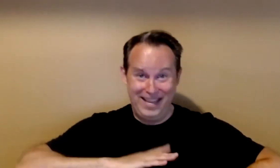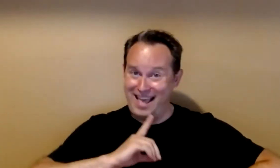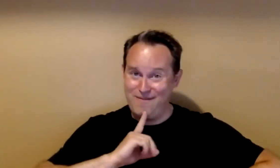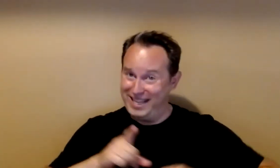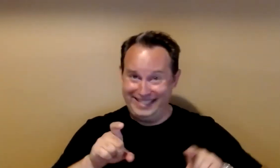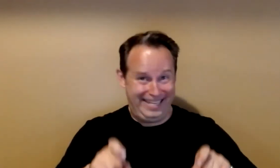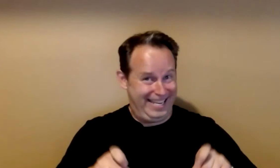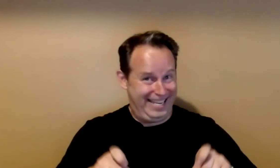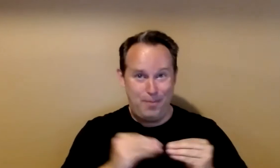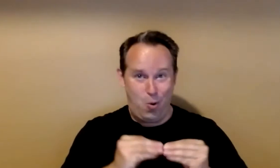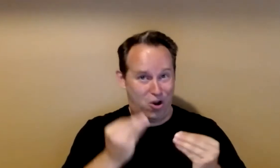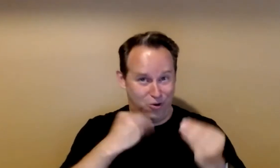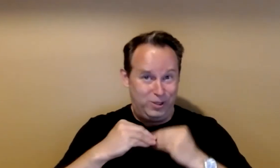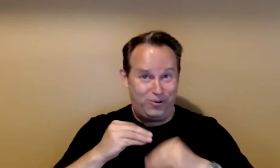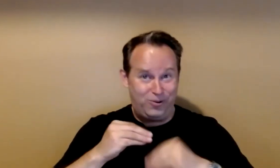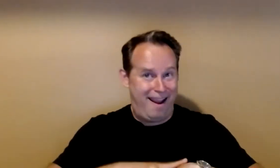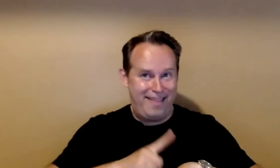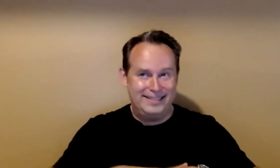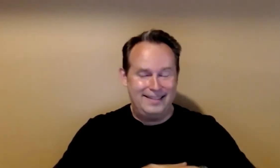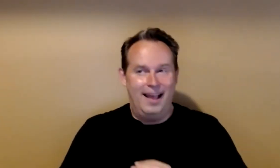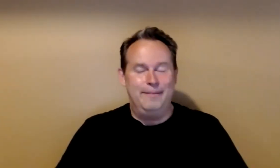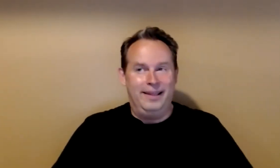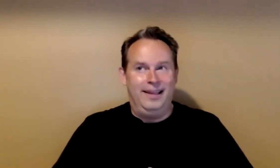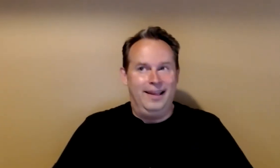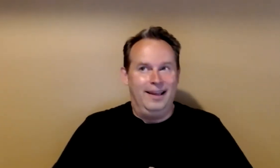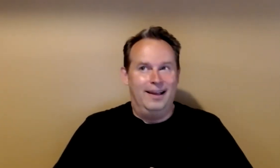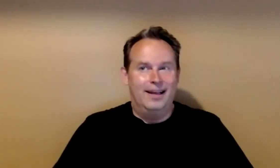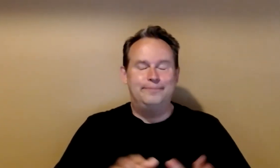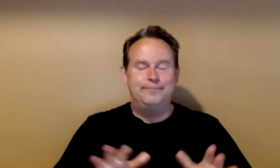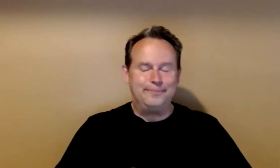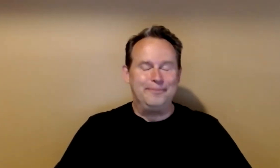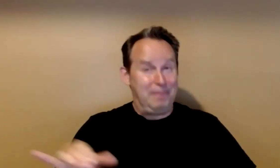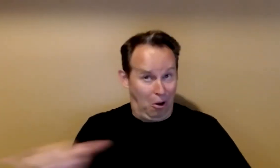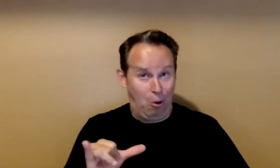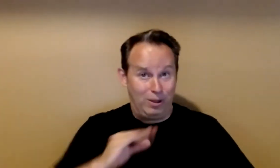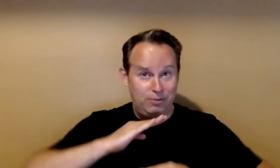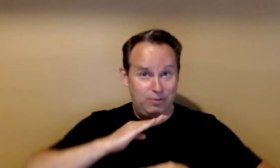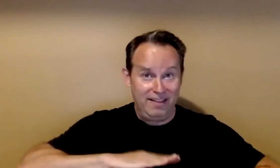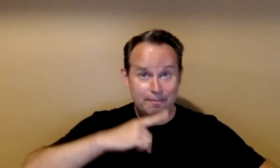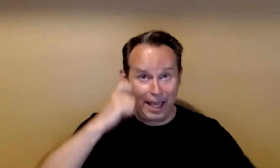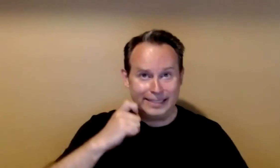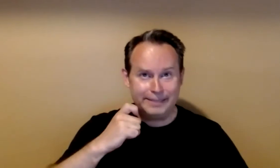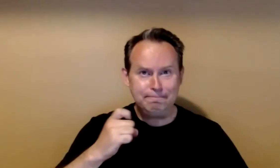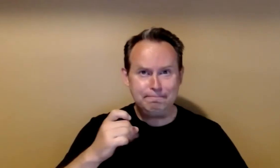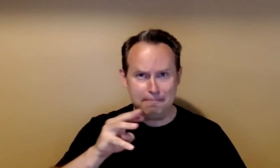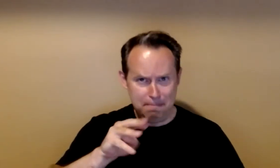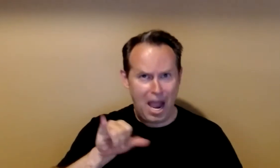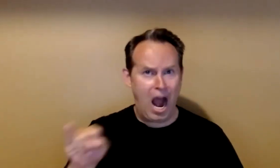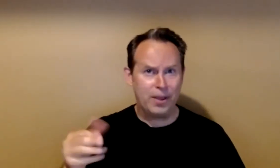Which was actually a relief since I really didn't need more groceries at the time. But also a relief